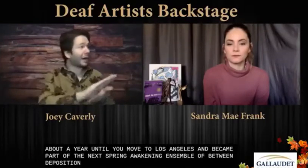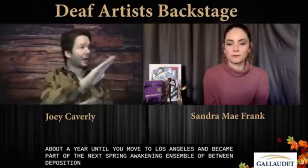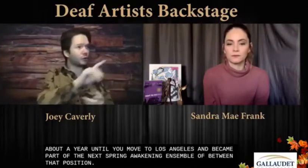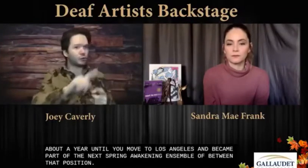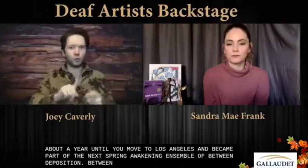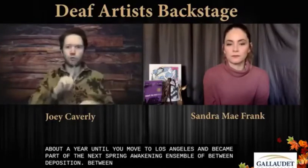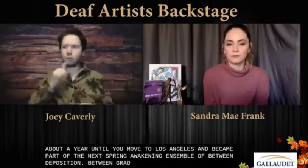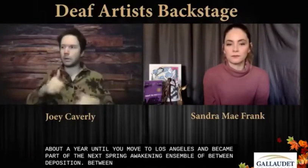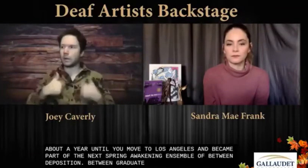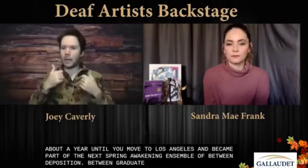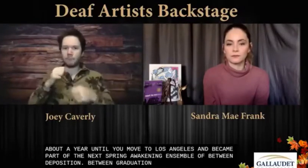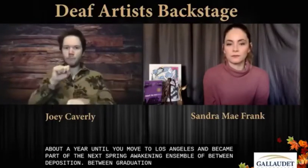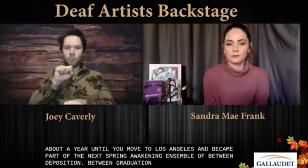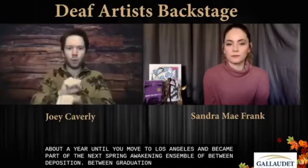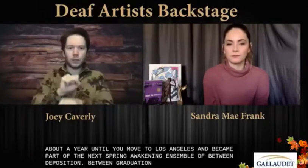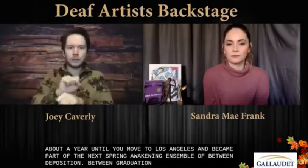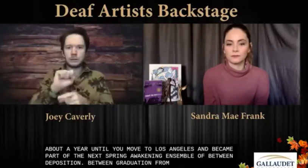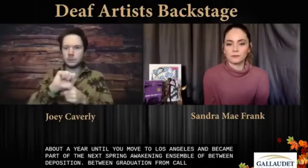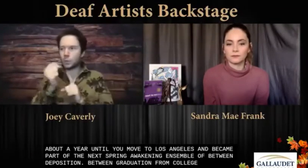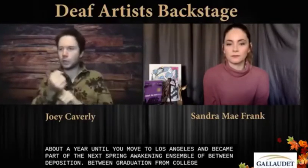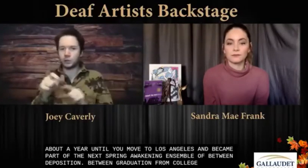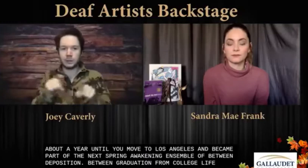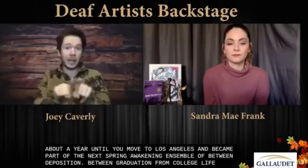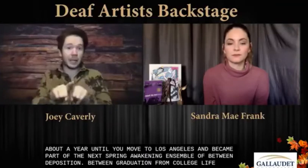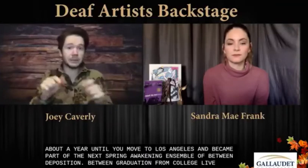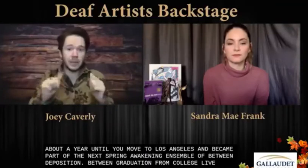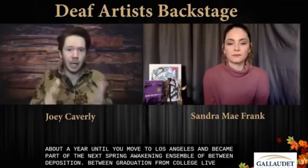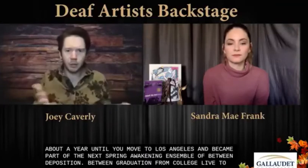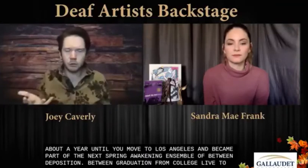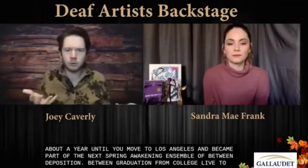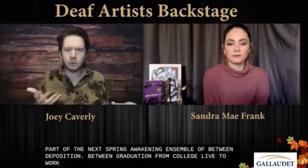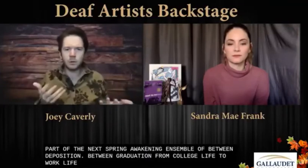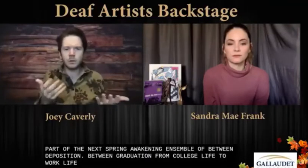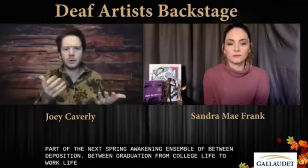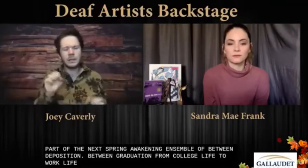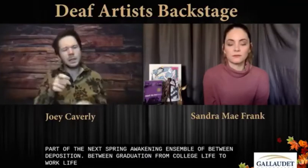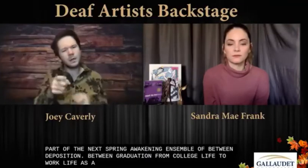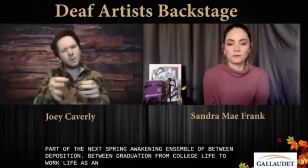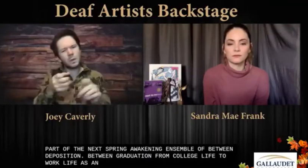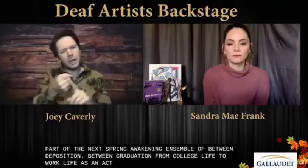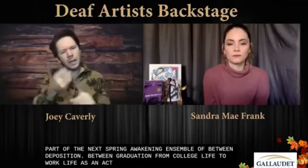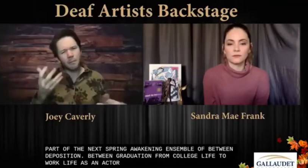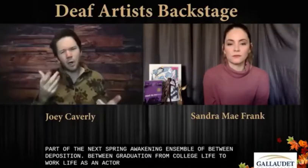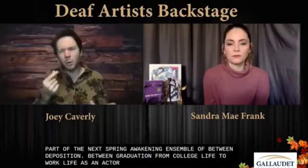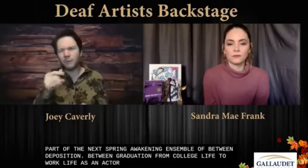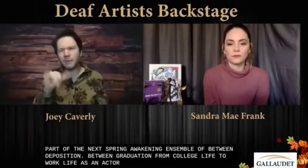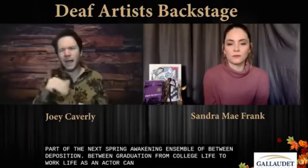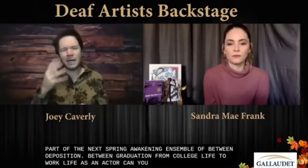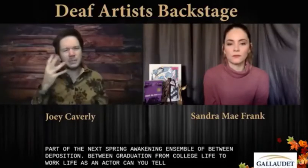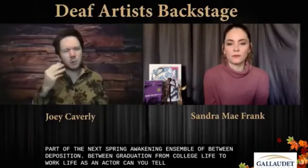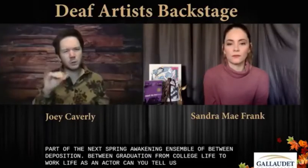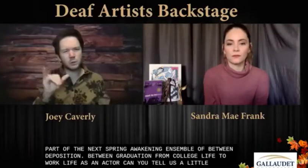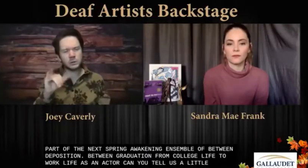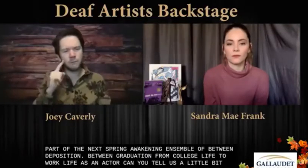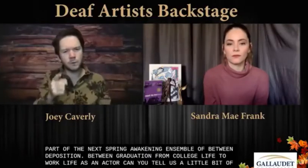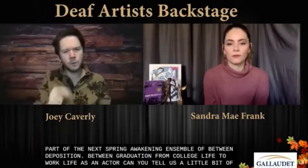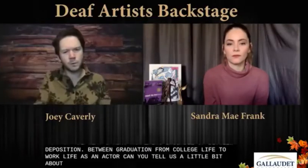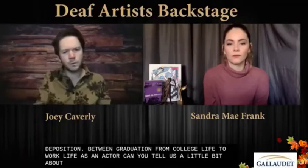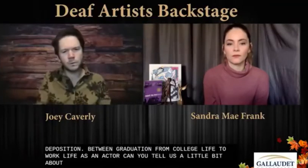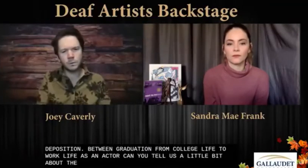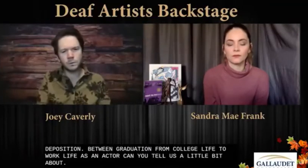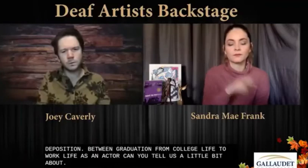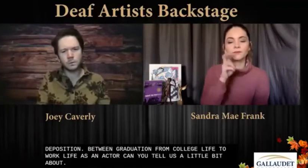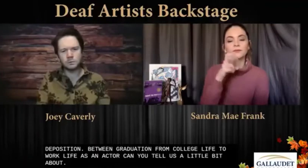period between graduation from college life to work life as an actor can you tell us a little bit about